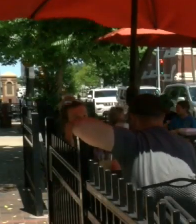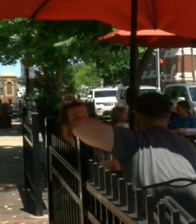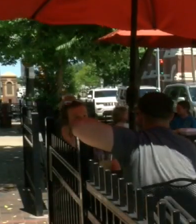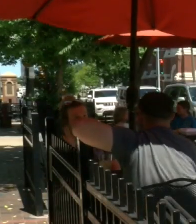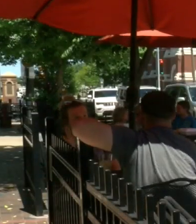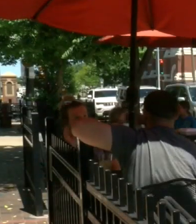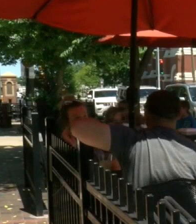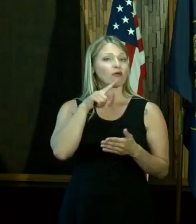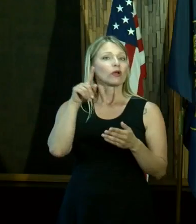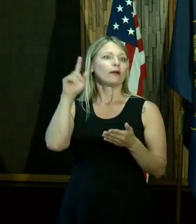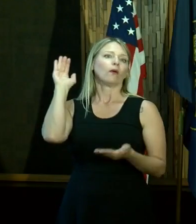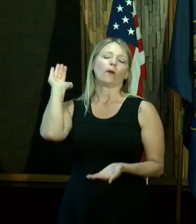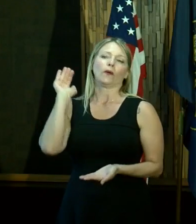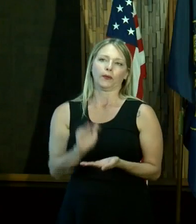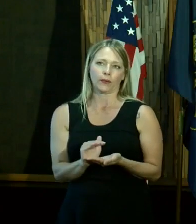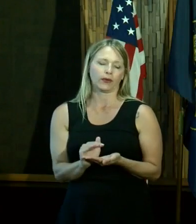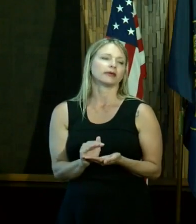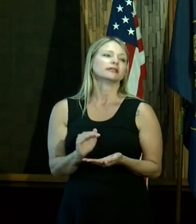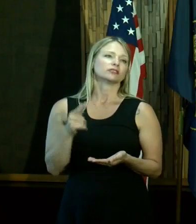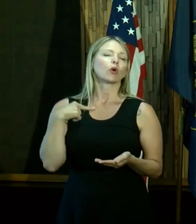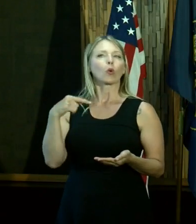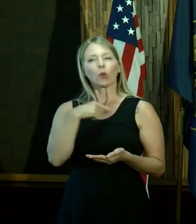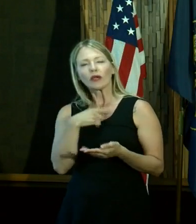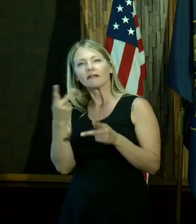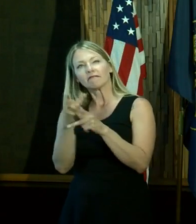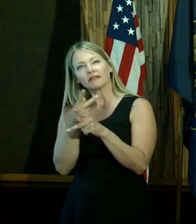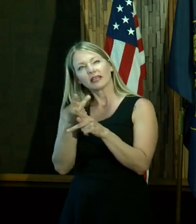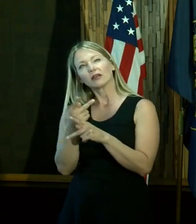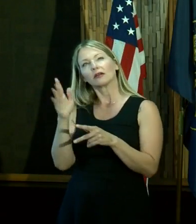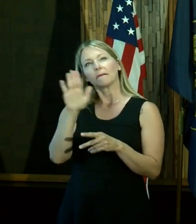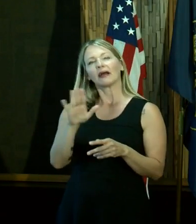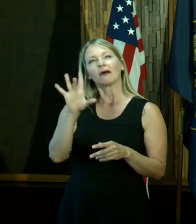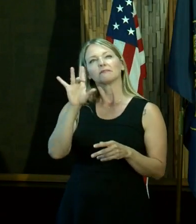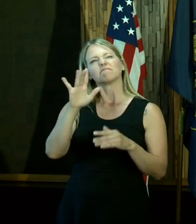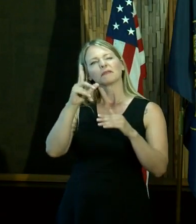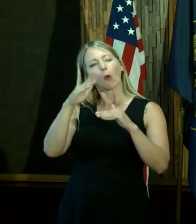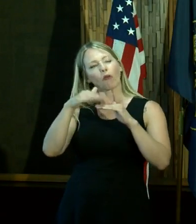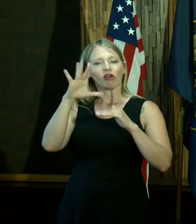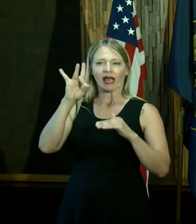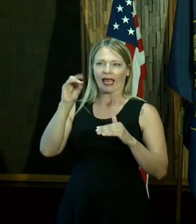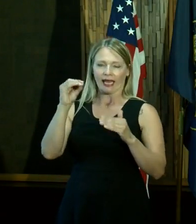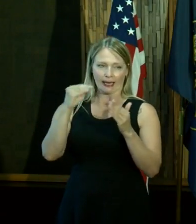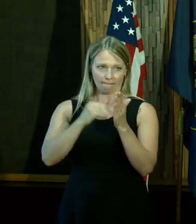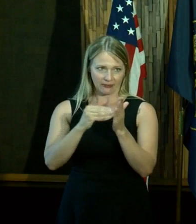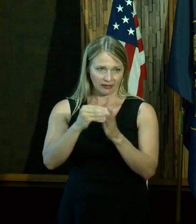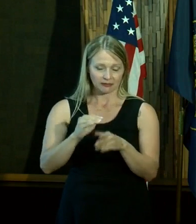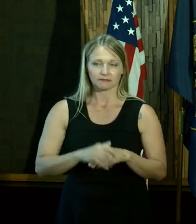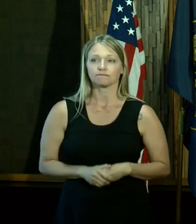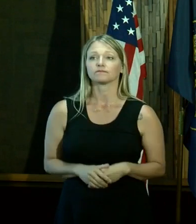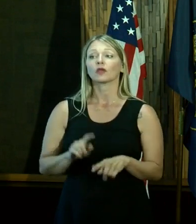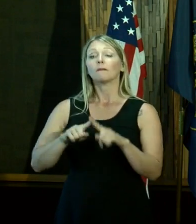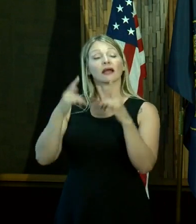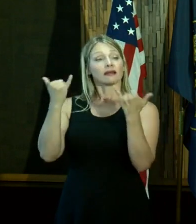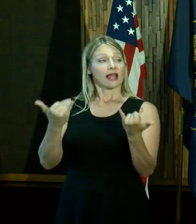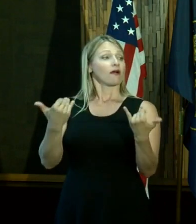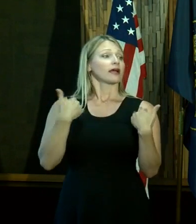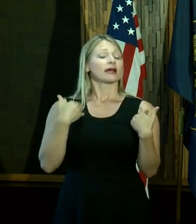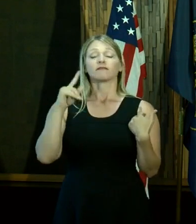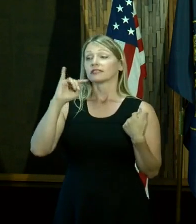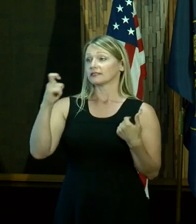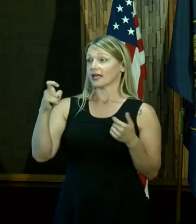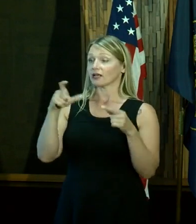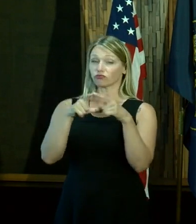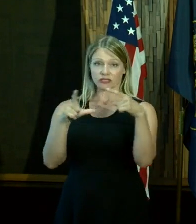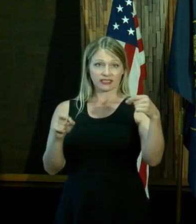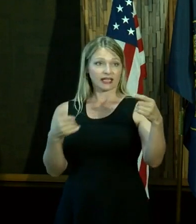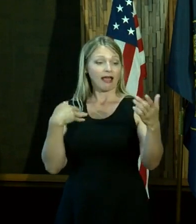travel exposure is rising. Mayor Stothert addressed how the virus is impacting the city's budget. Now that we have got our tax receipts in, we have a